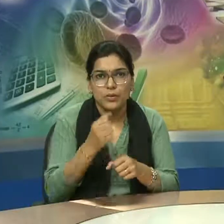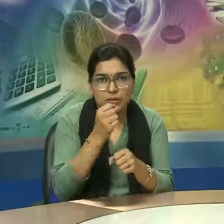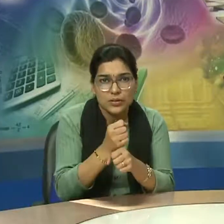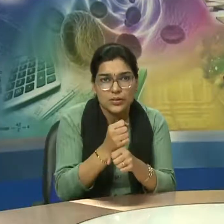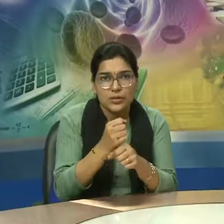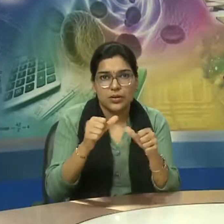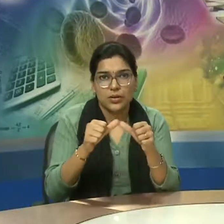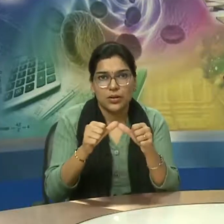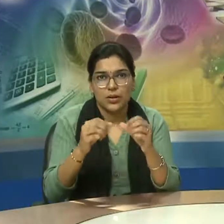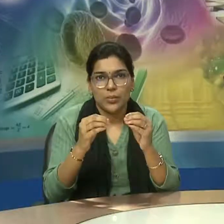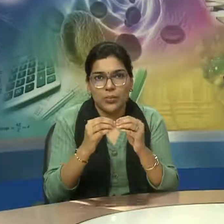named